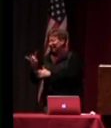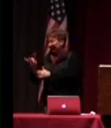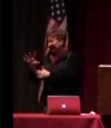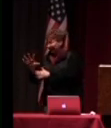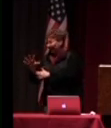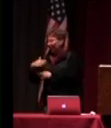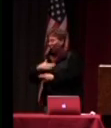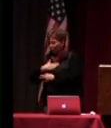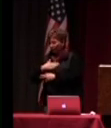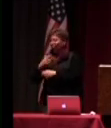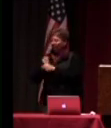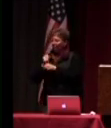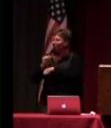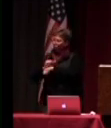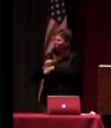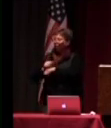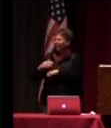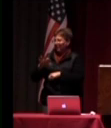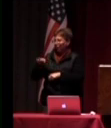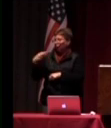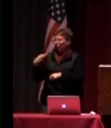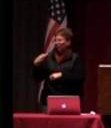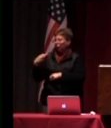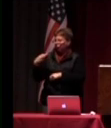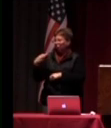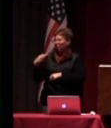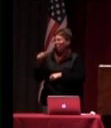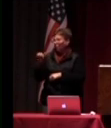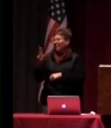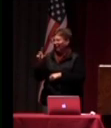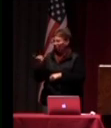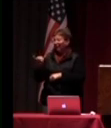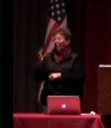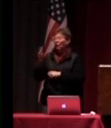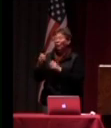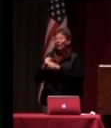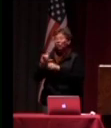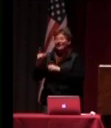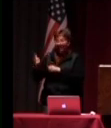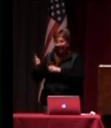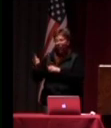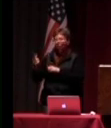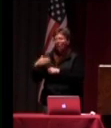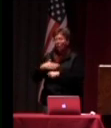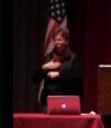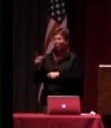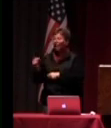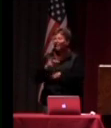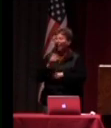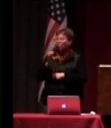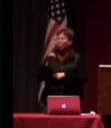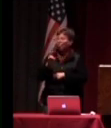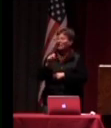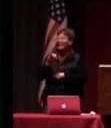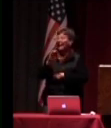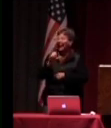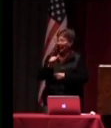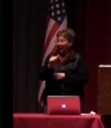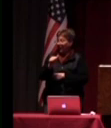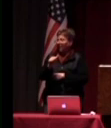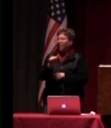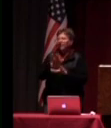received a commission in the French artillery. But when the French Revolution began, 4 years later, he returned to Corsica and quickly became embroiled in the